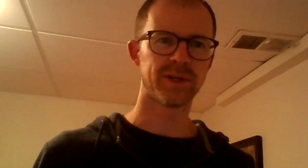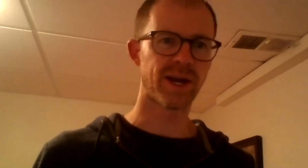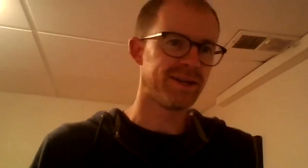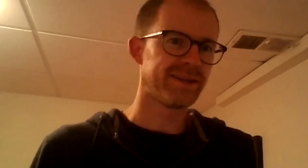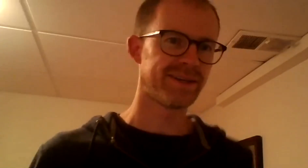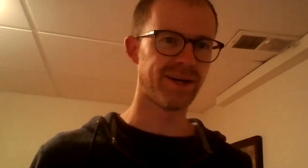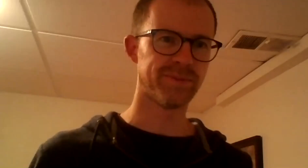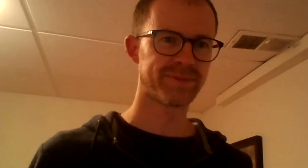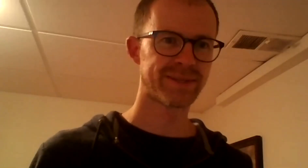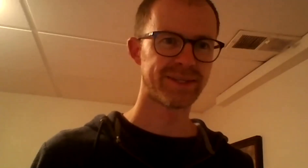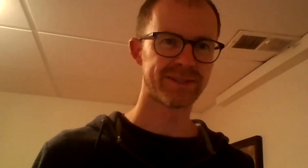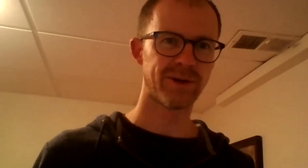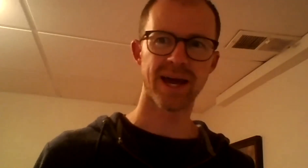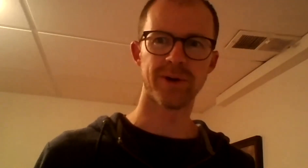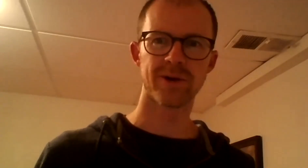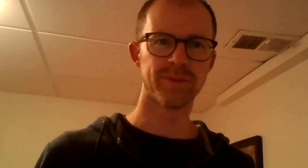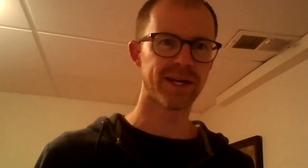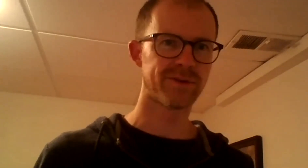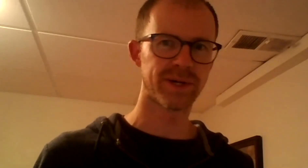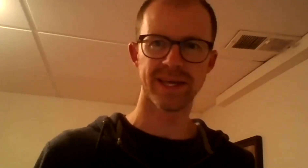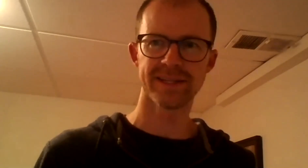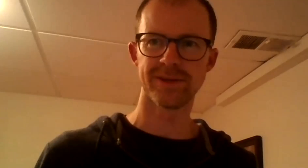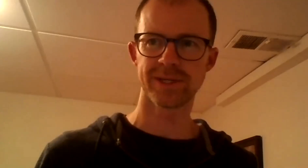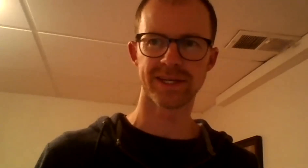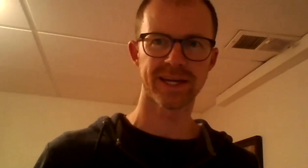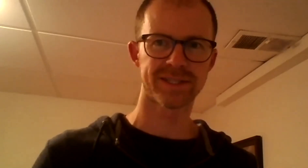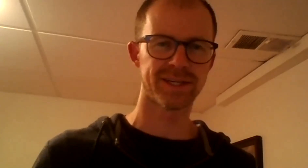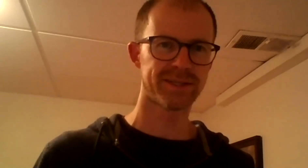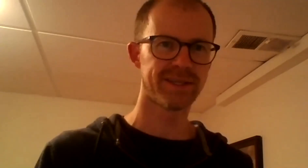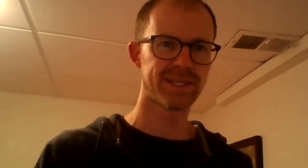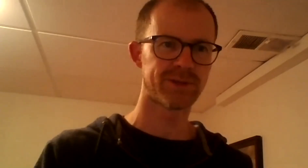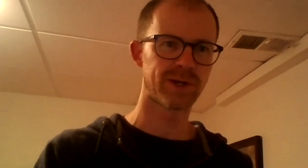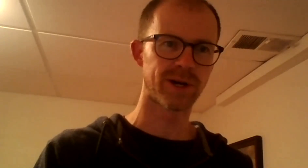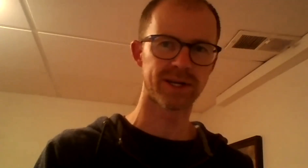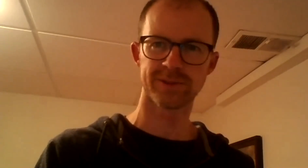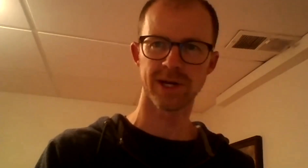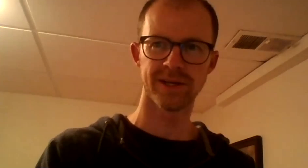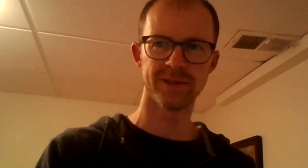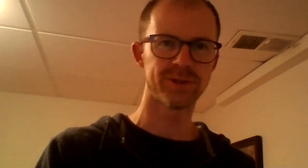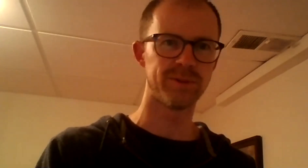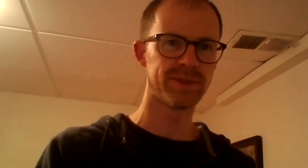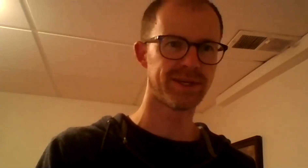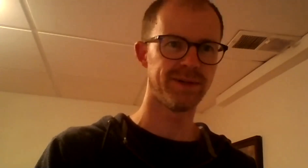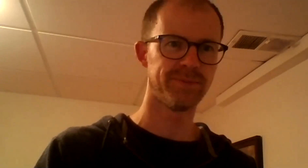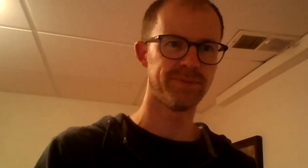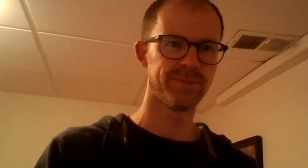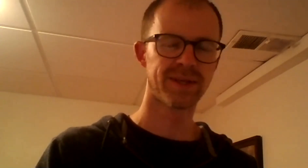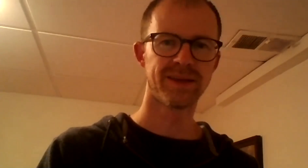It's been great. So yeah, I want to remind everyone that you can catch this as a recording as well on YouTube.